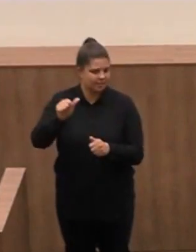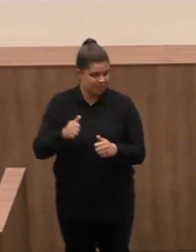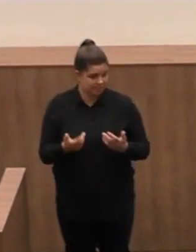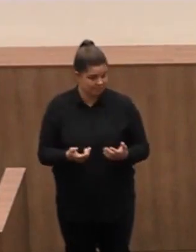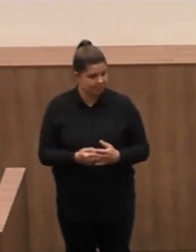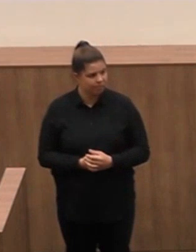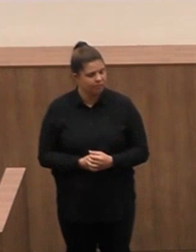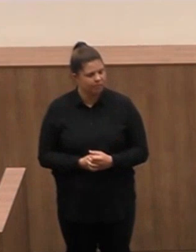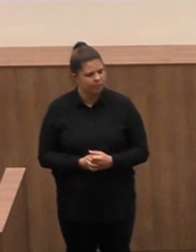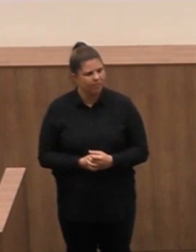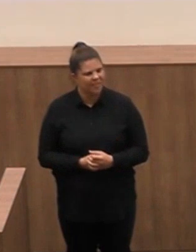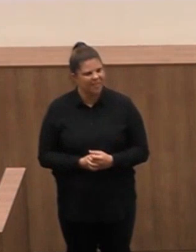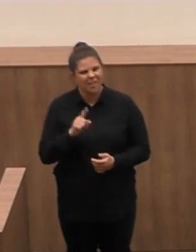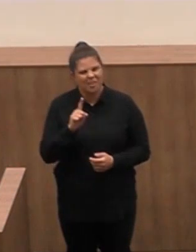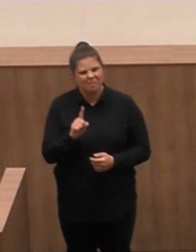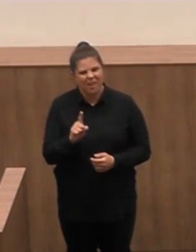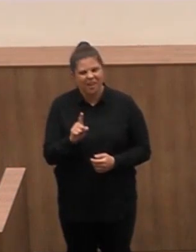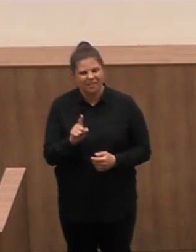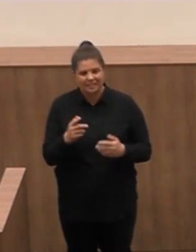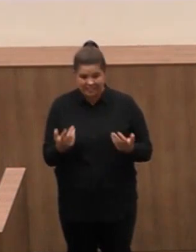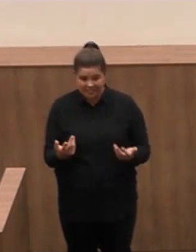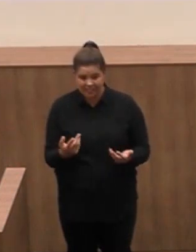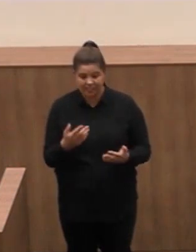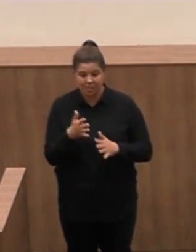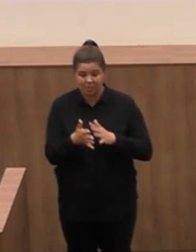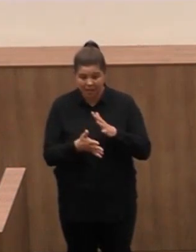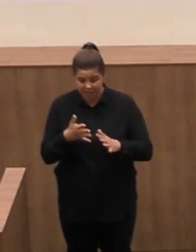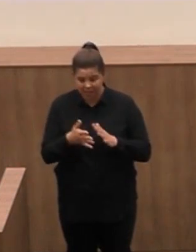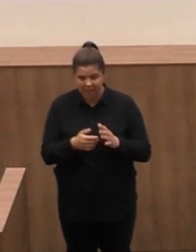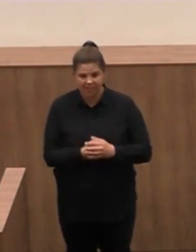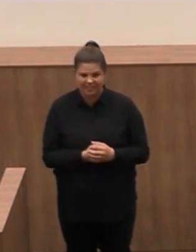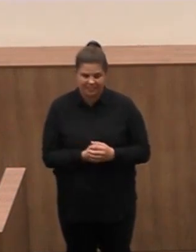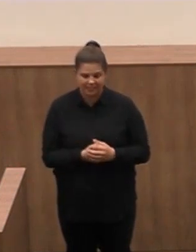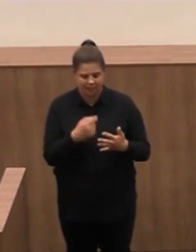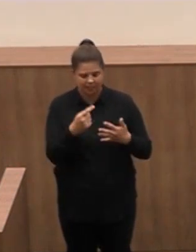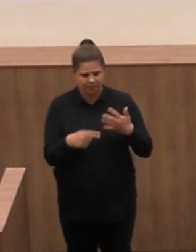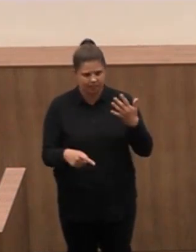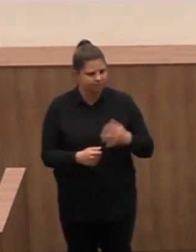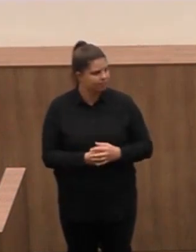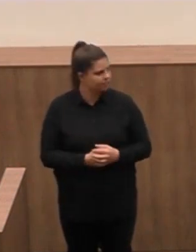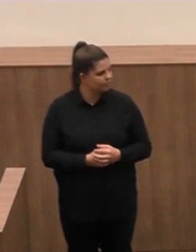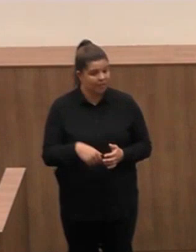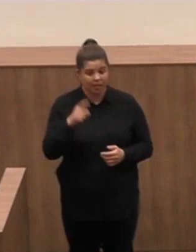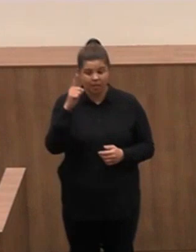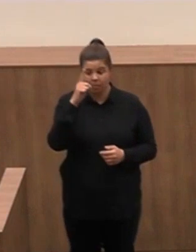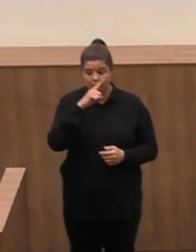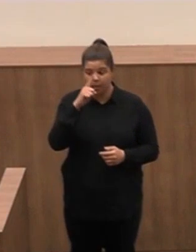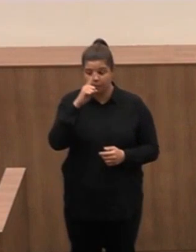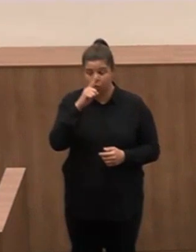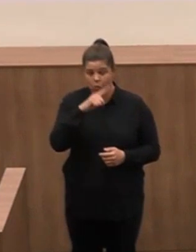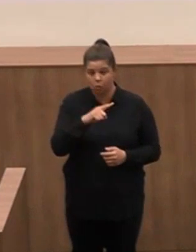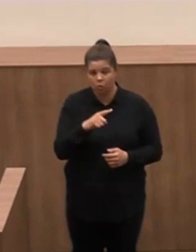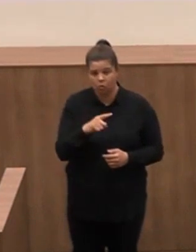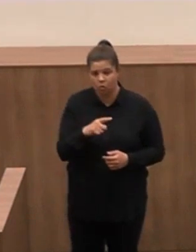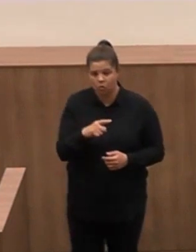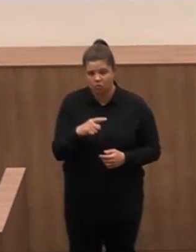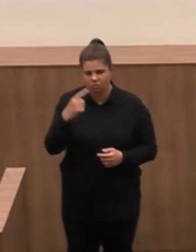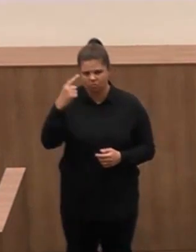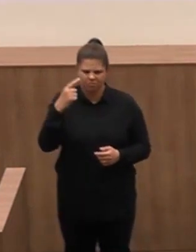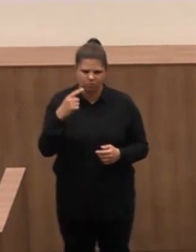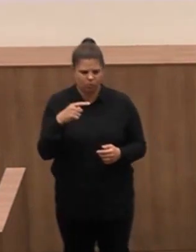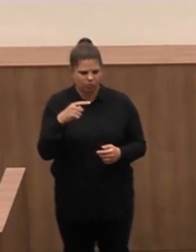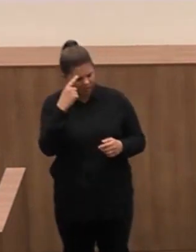And I think what happens is that means a number of things. When people do things that we perceive as being against their